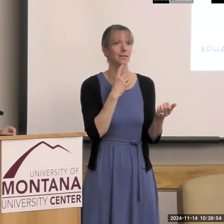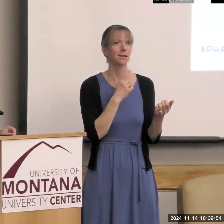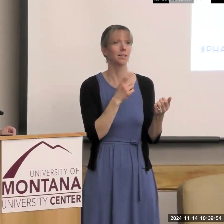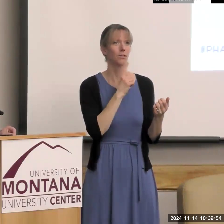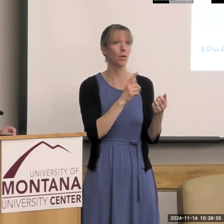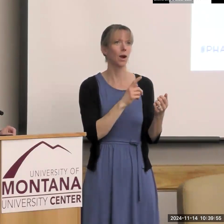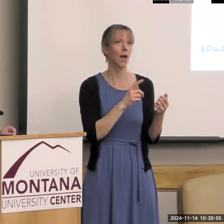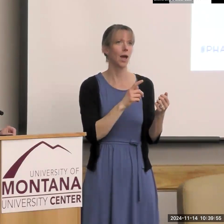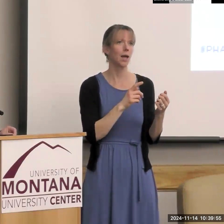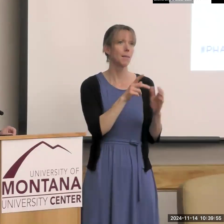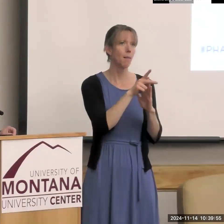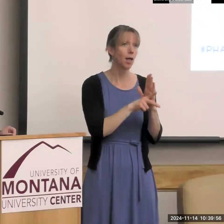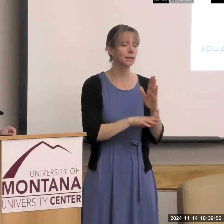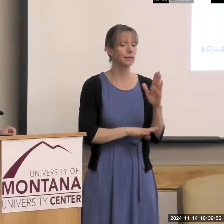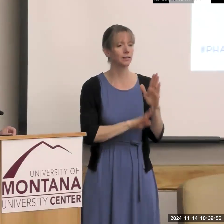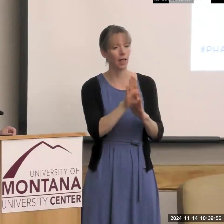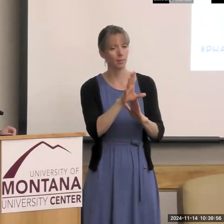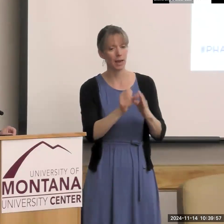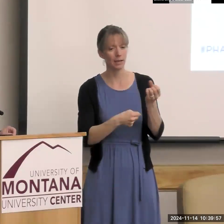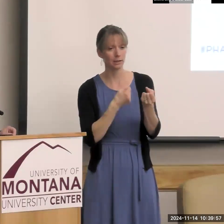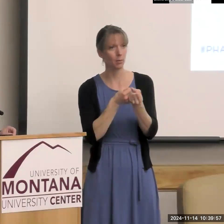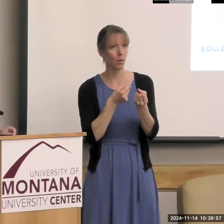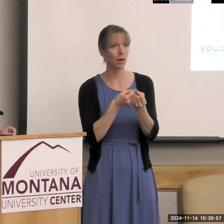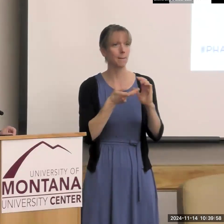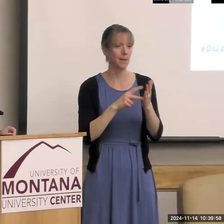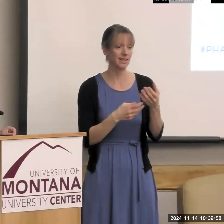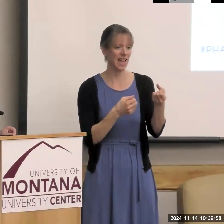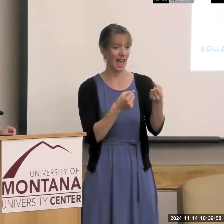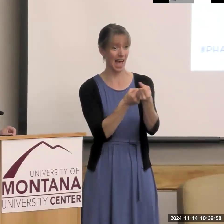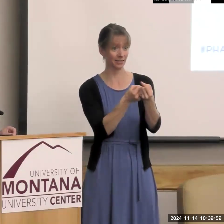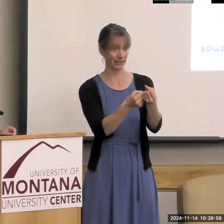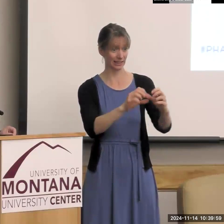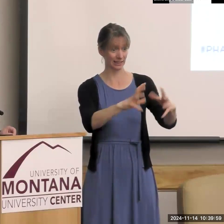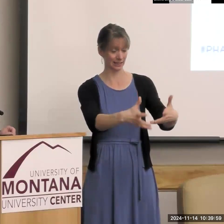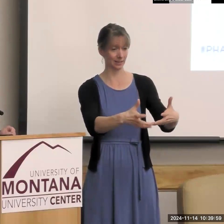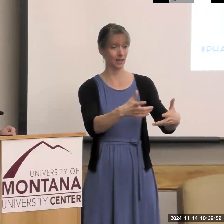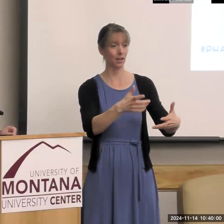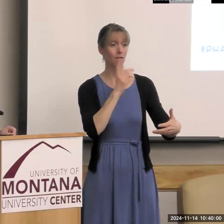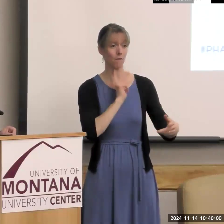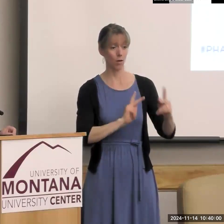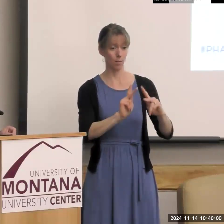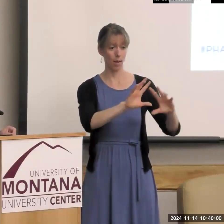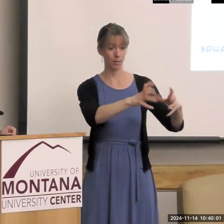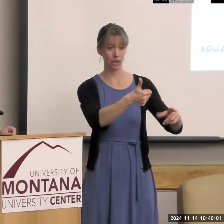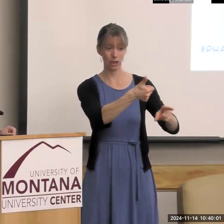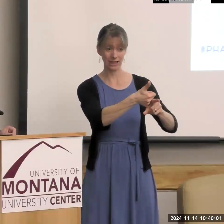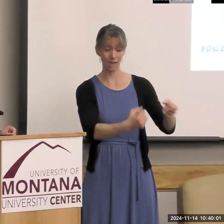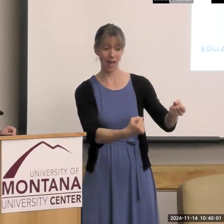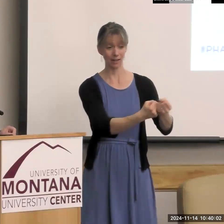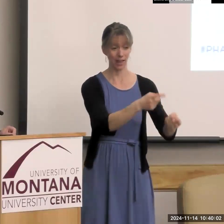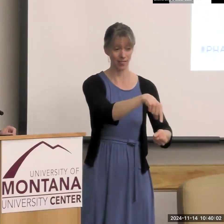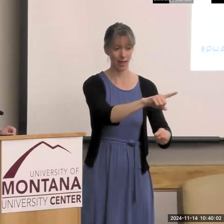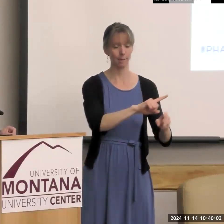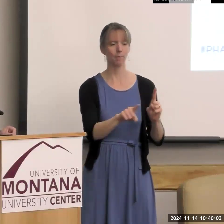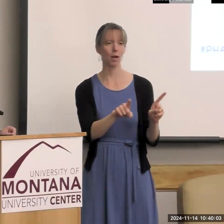policy development support, which requires advocacy not only by the population itself, but for those of